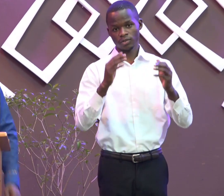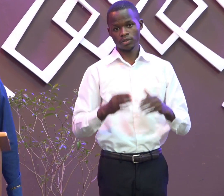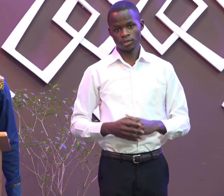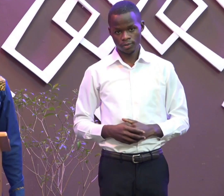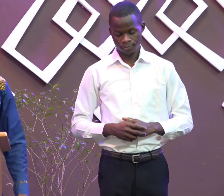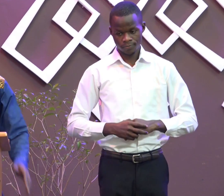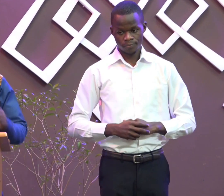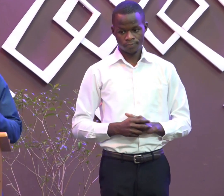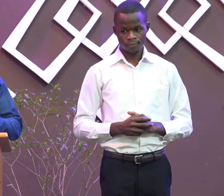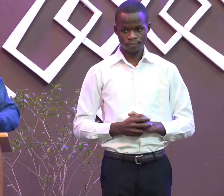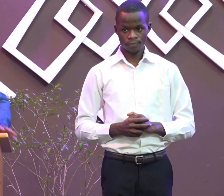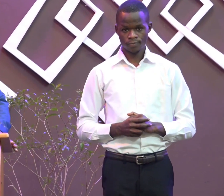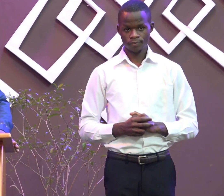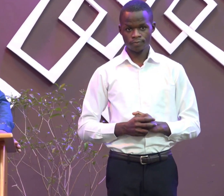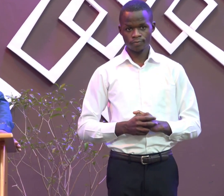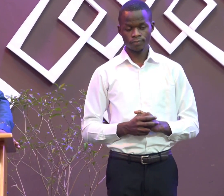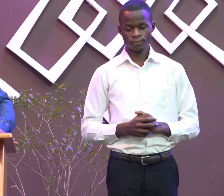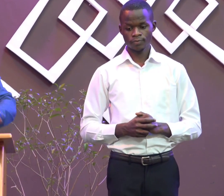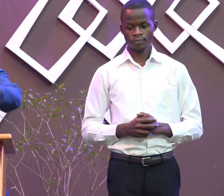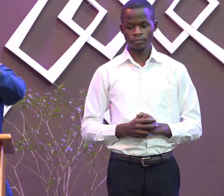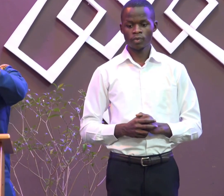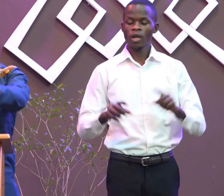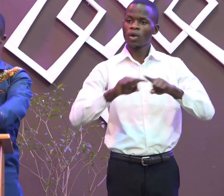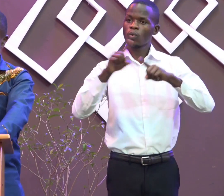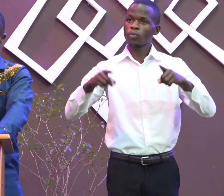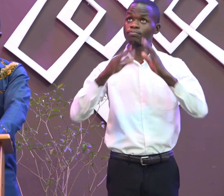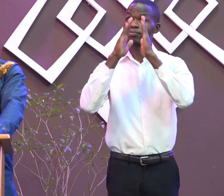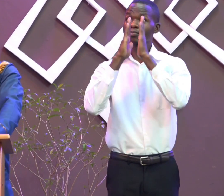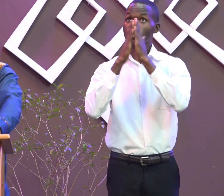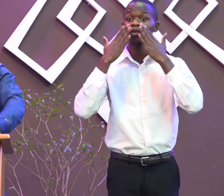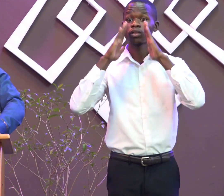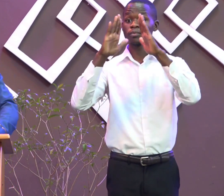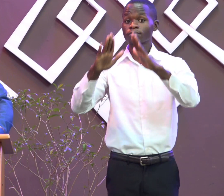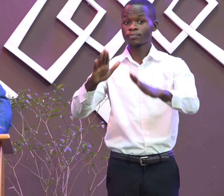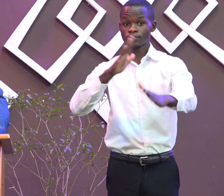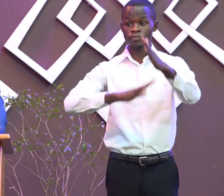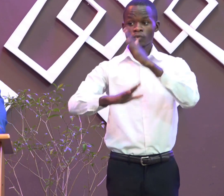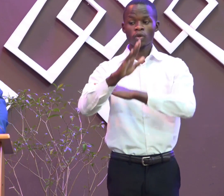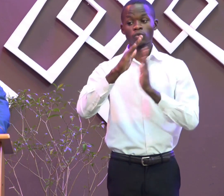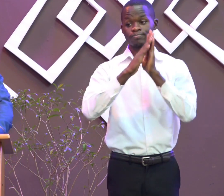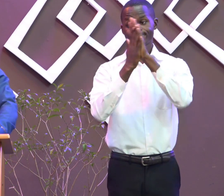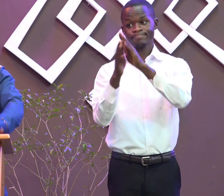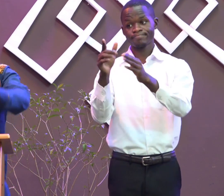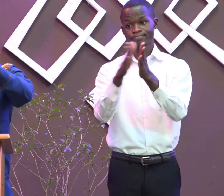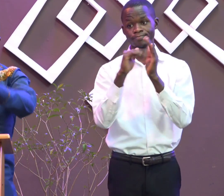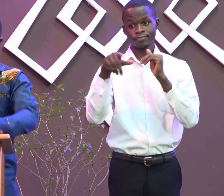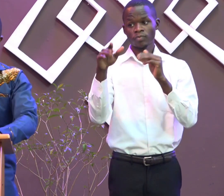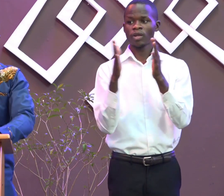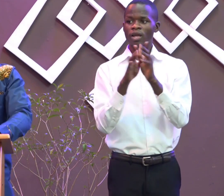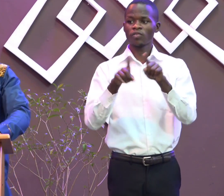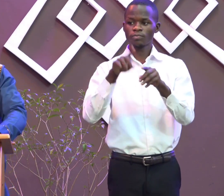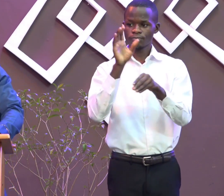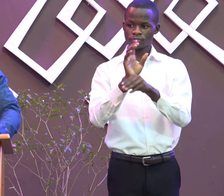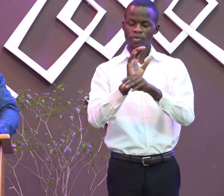the pastor that's going to be taking us from tusaba omukisa gwa Katonda gubere ku bulamu bwo ku famire yo ne ku